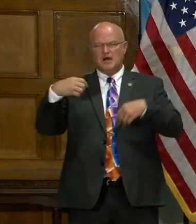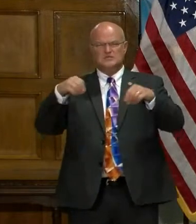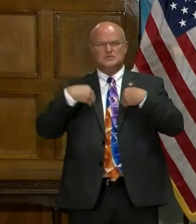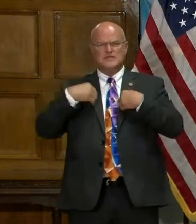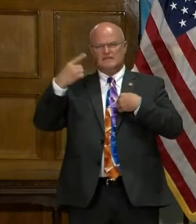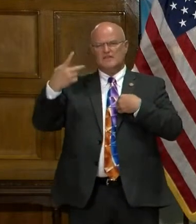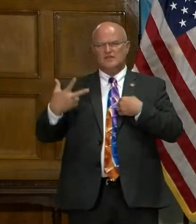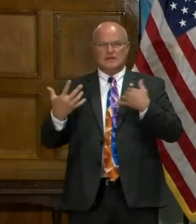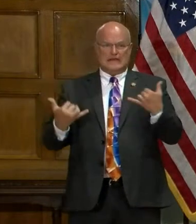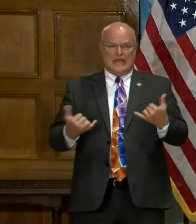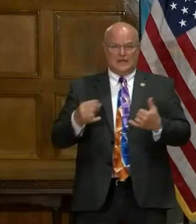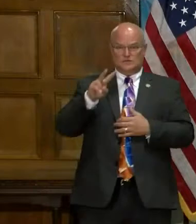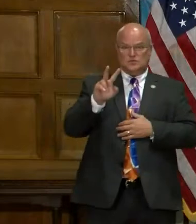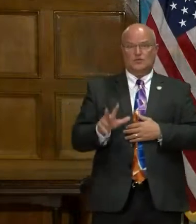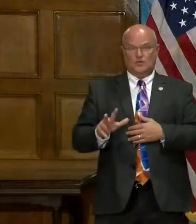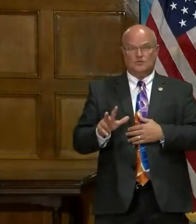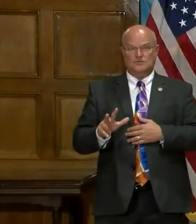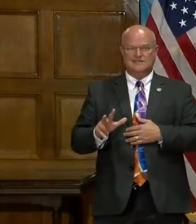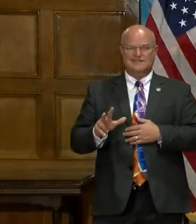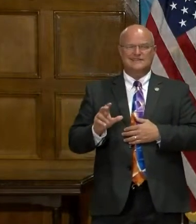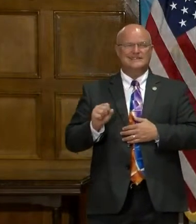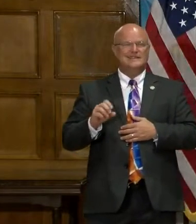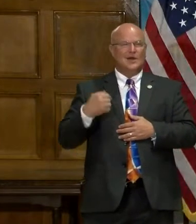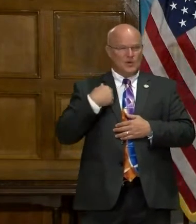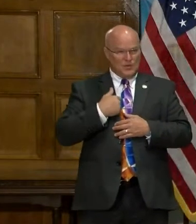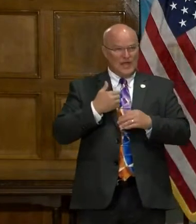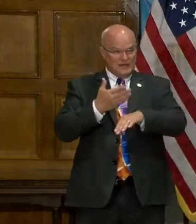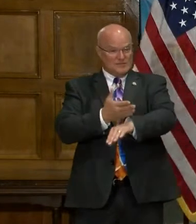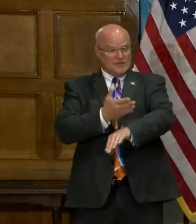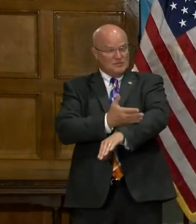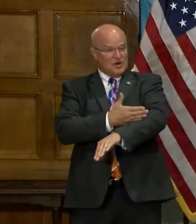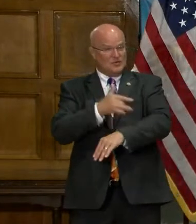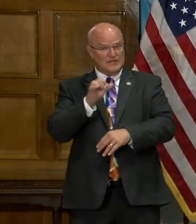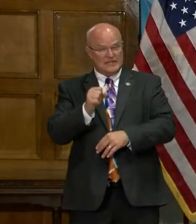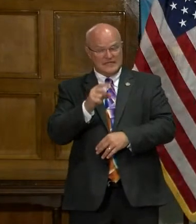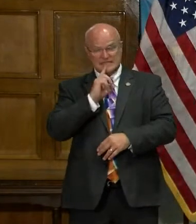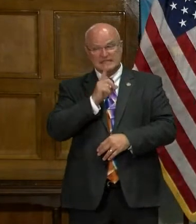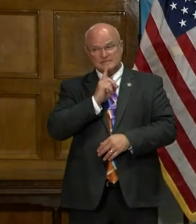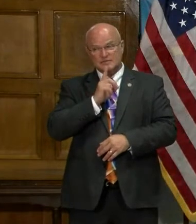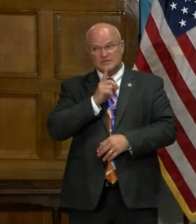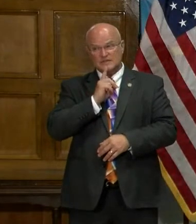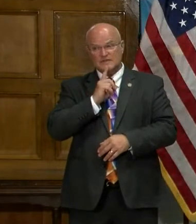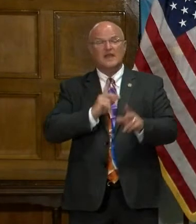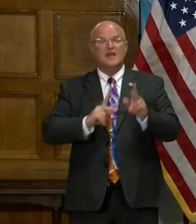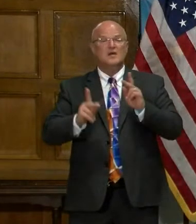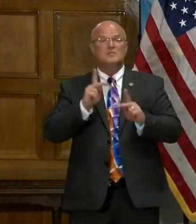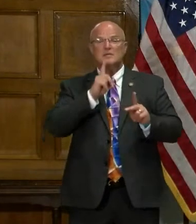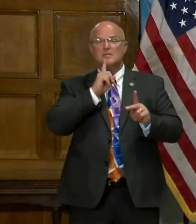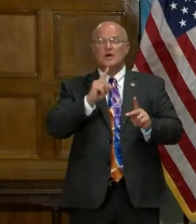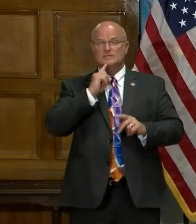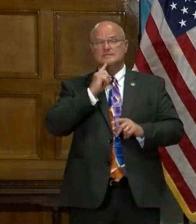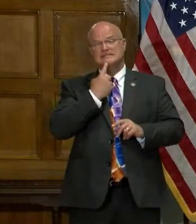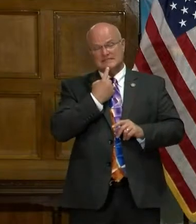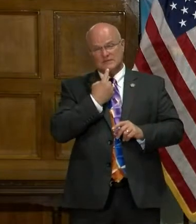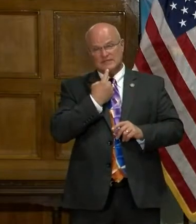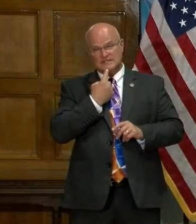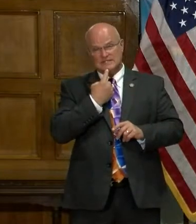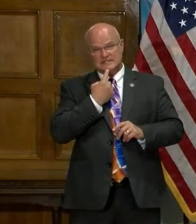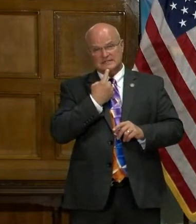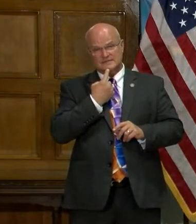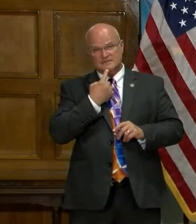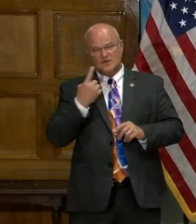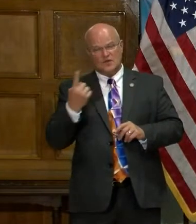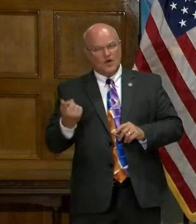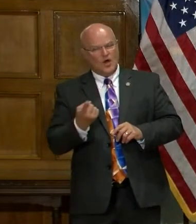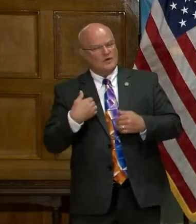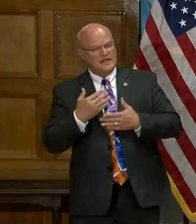a mask. Now it's 2/3. And so we have made progress, absolutely, and people are taking it seriously. You